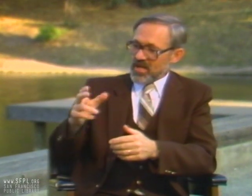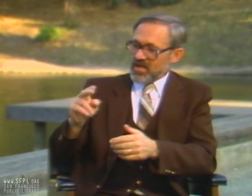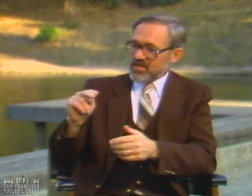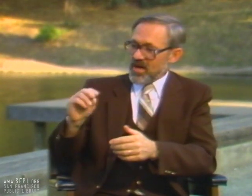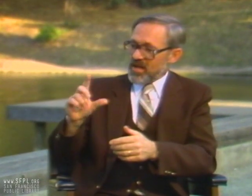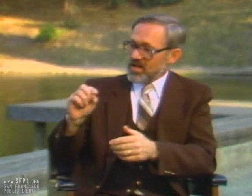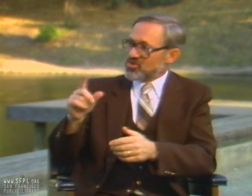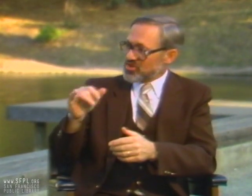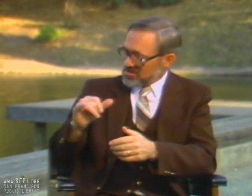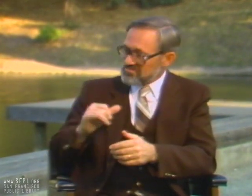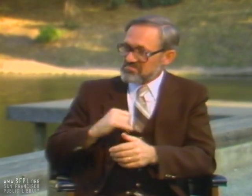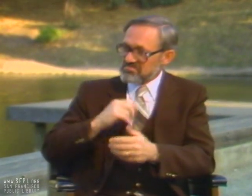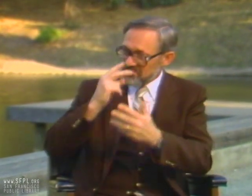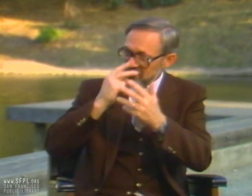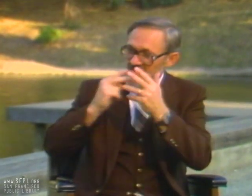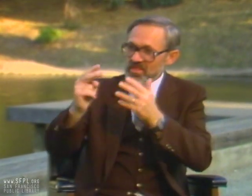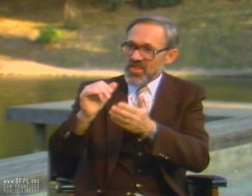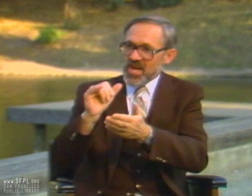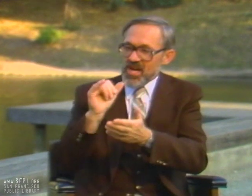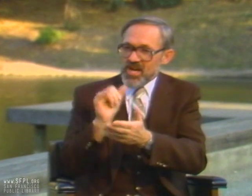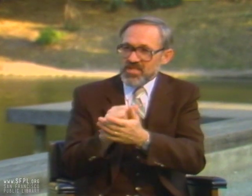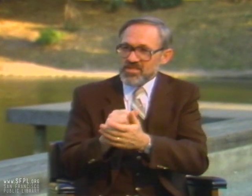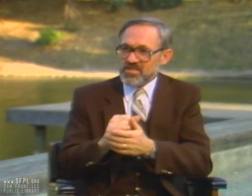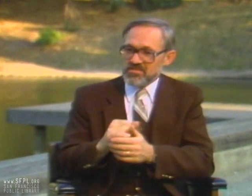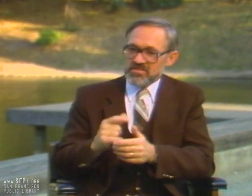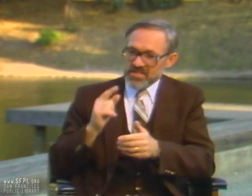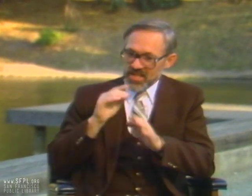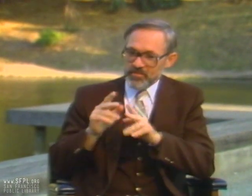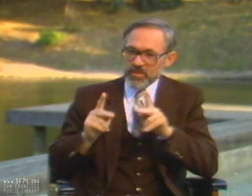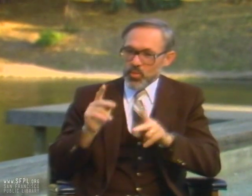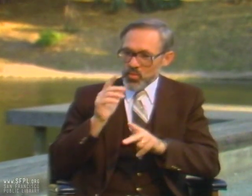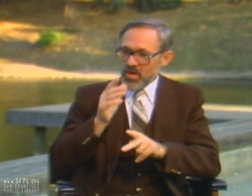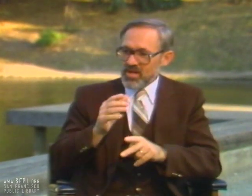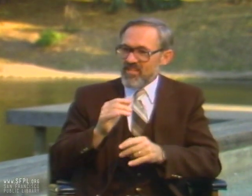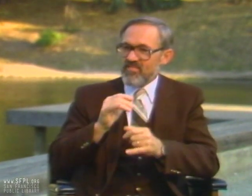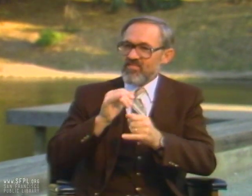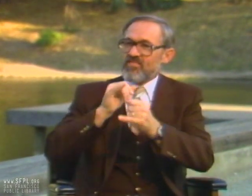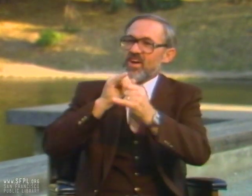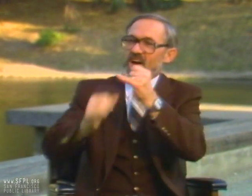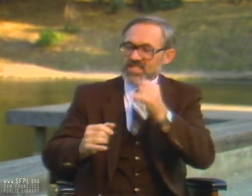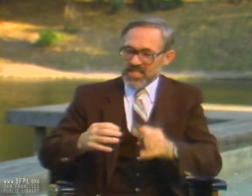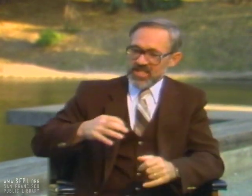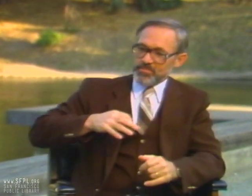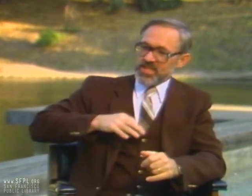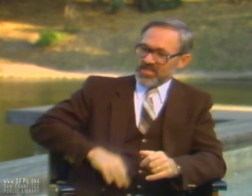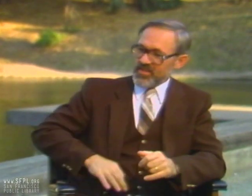And all these technological advancements, I know they will benefit the deaf community eventually.